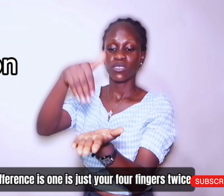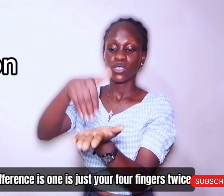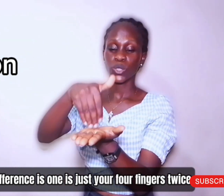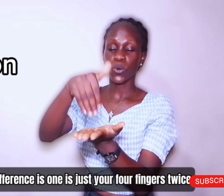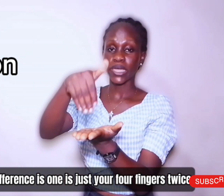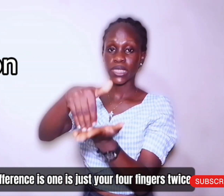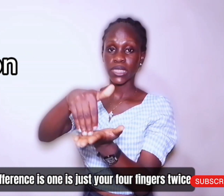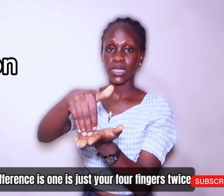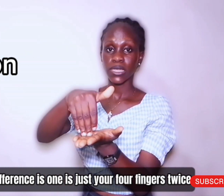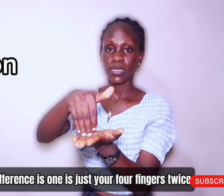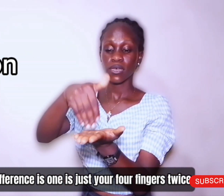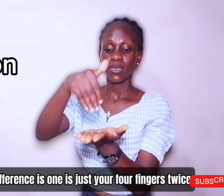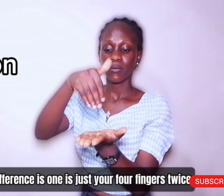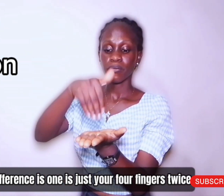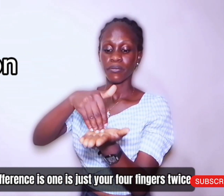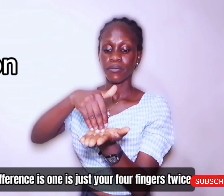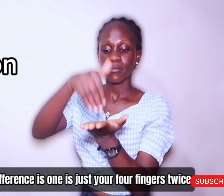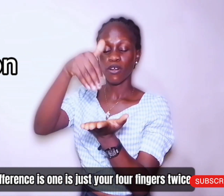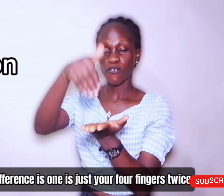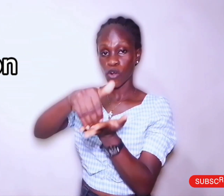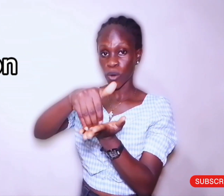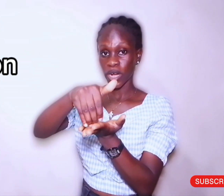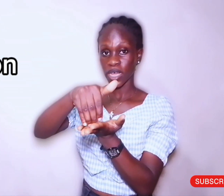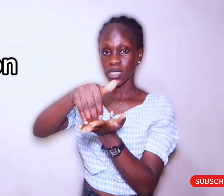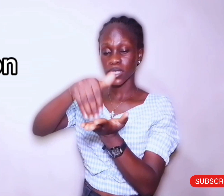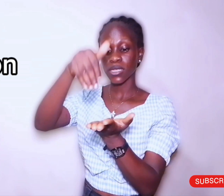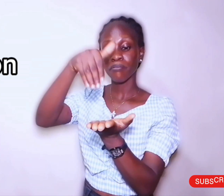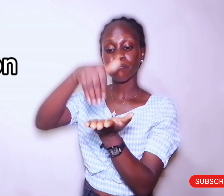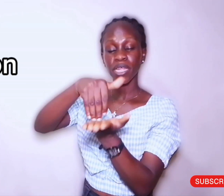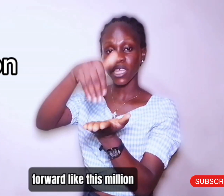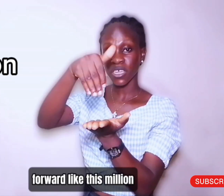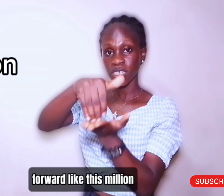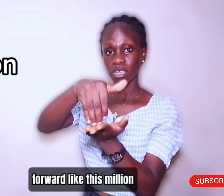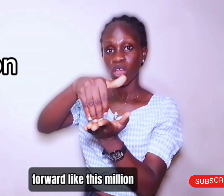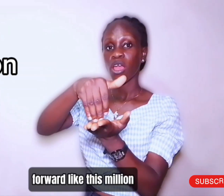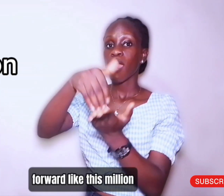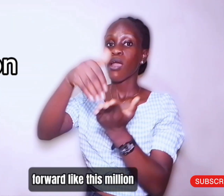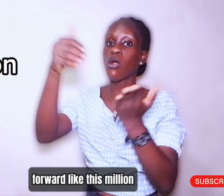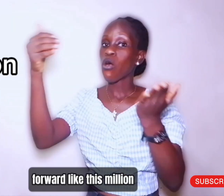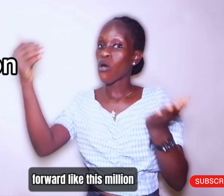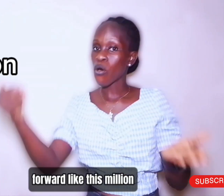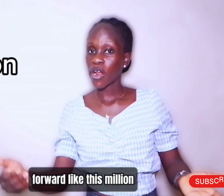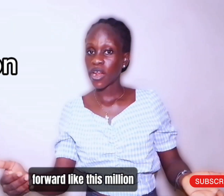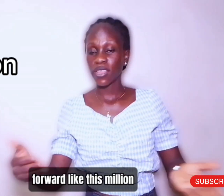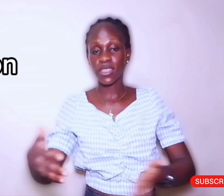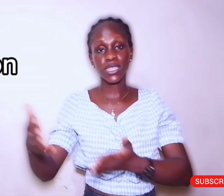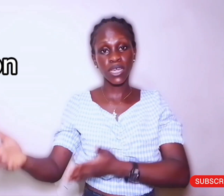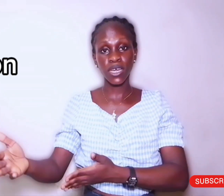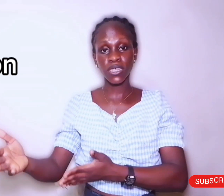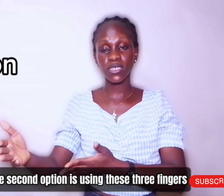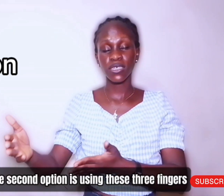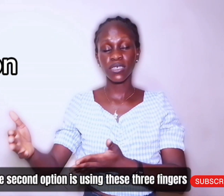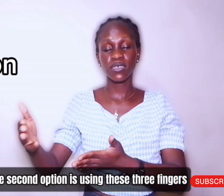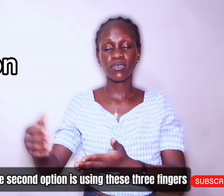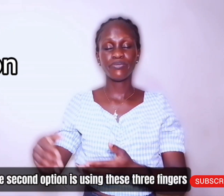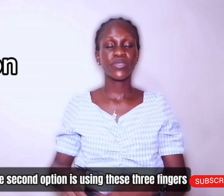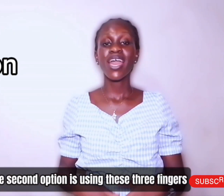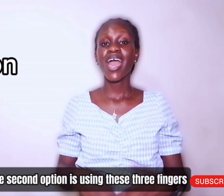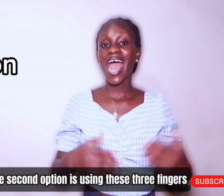fingers twice forward like this, million, or the second